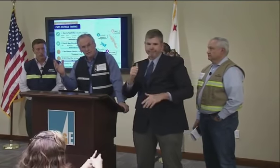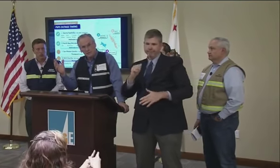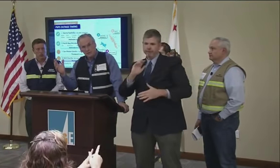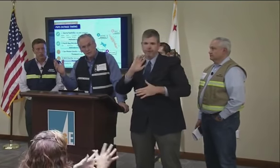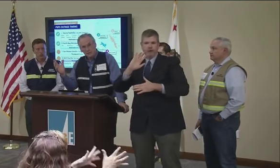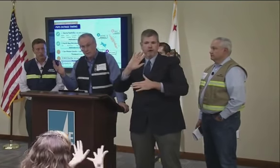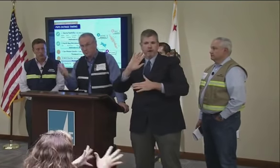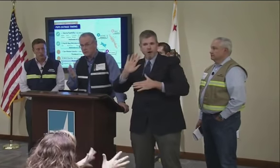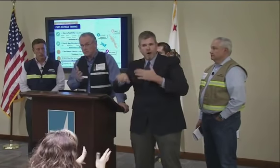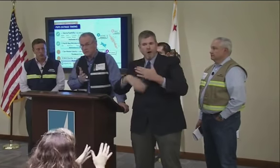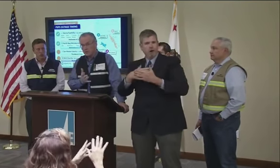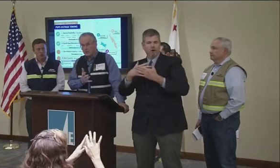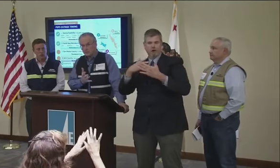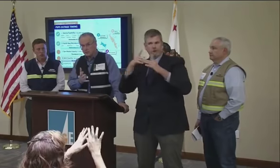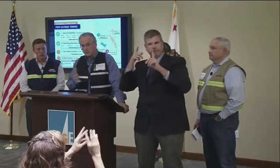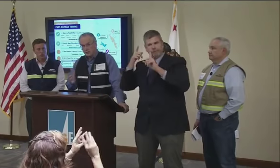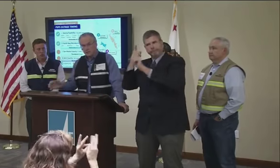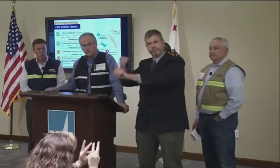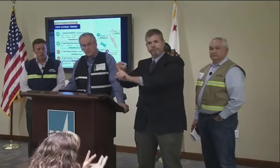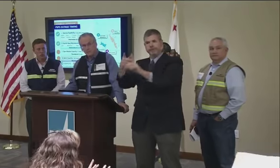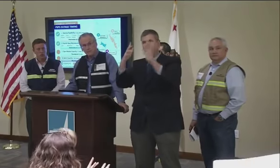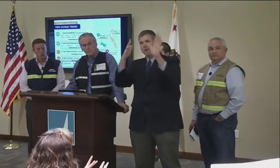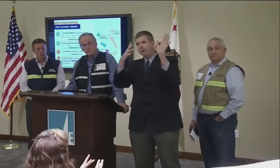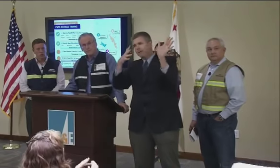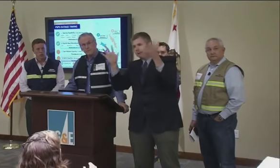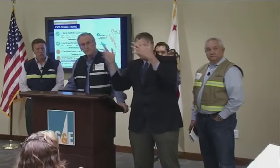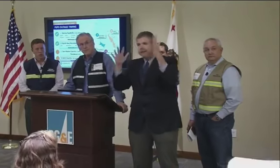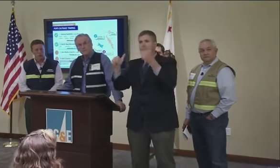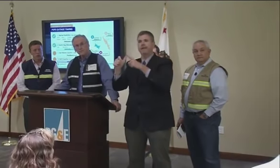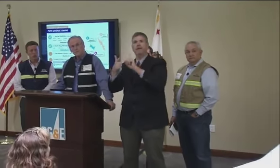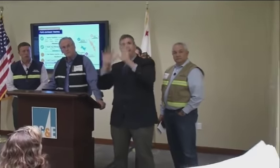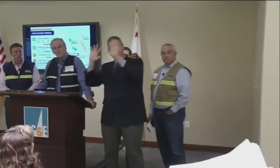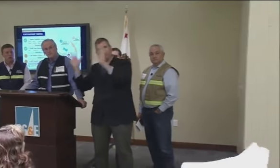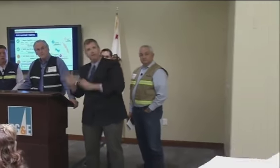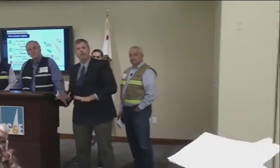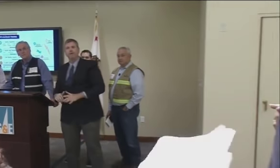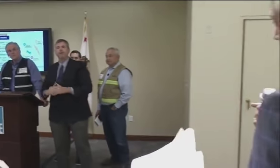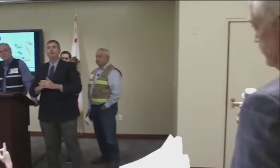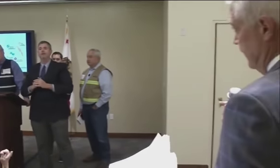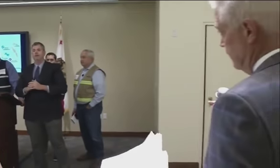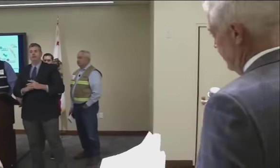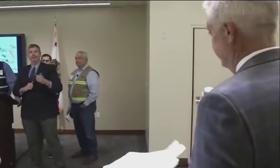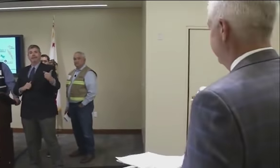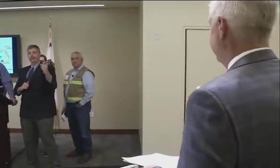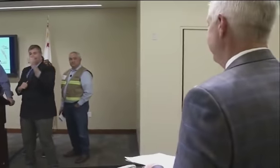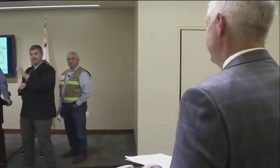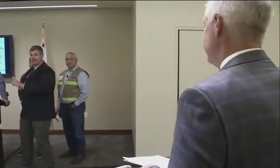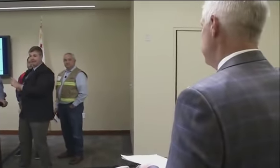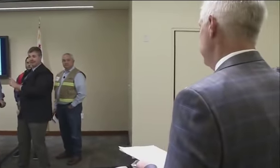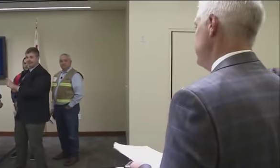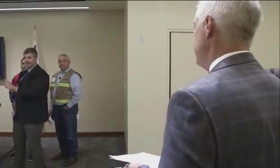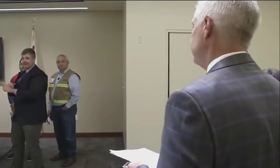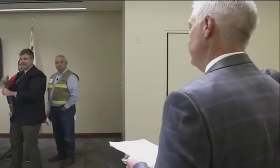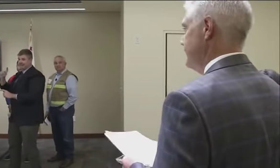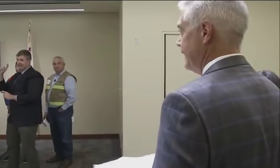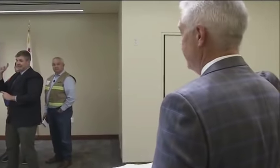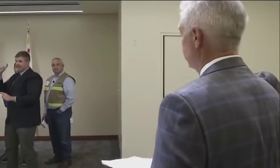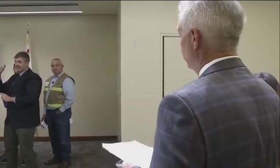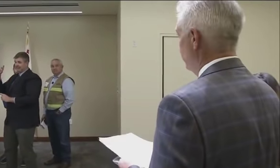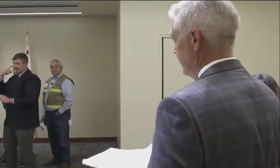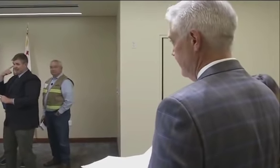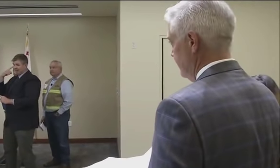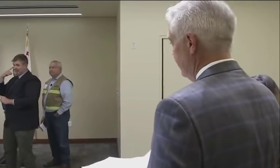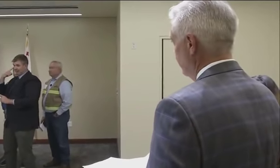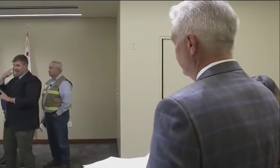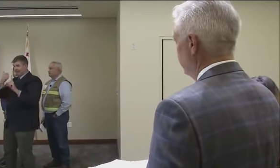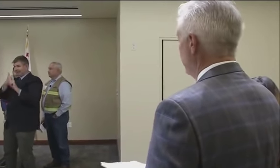lives. So that's really what the story is. Well, I got to tell you that the governor doesn't buy it. I mean, he told me last night that this is the result of decades